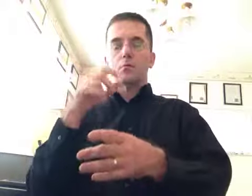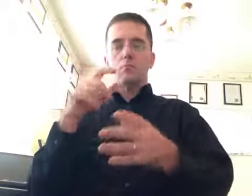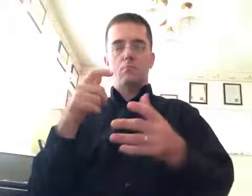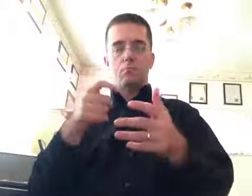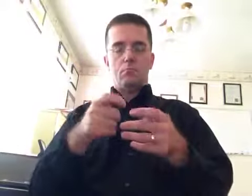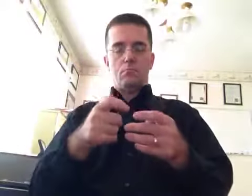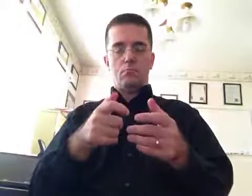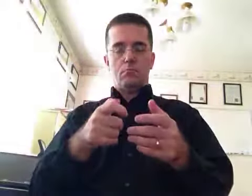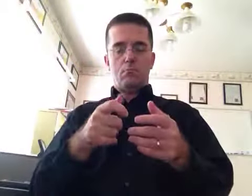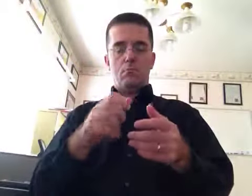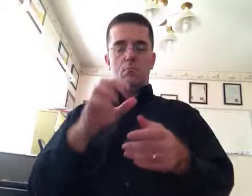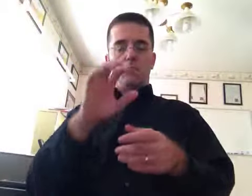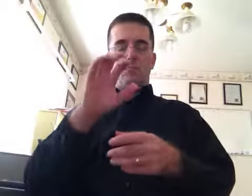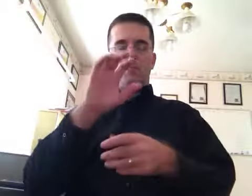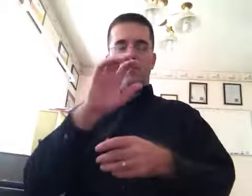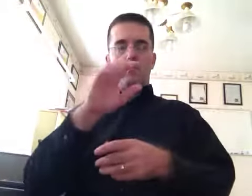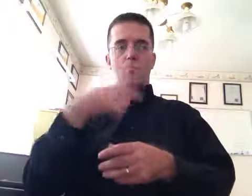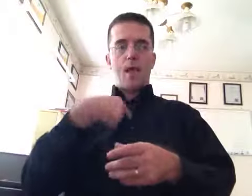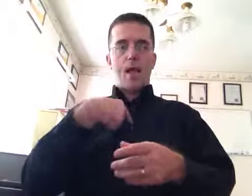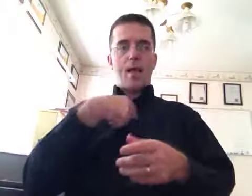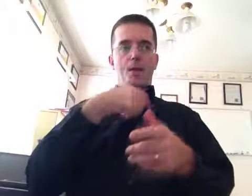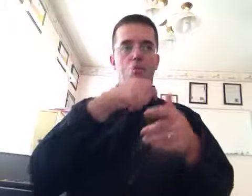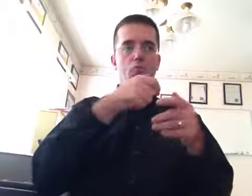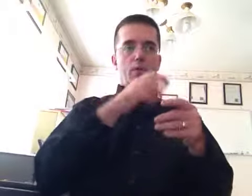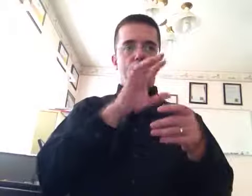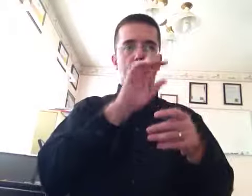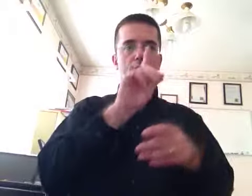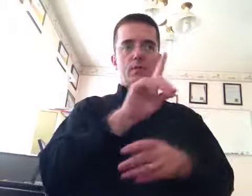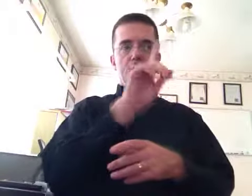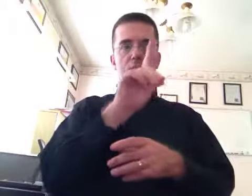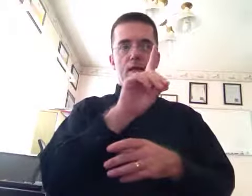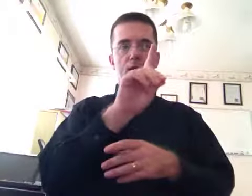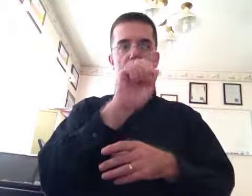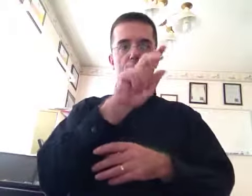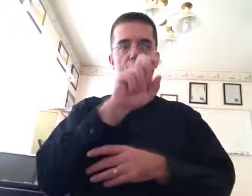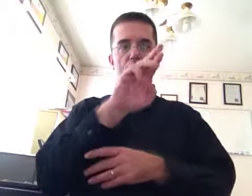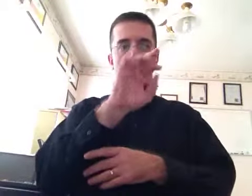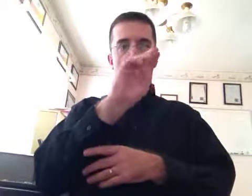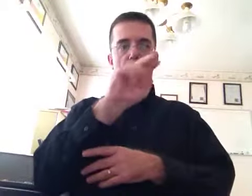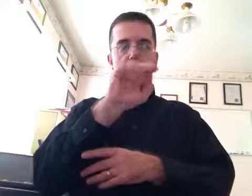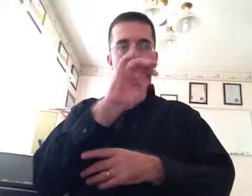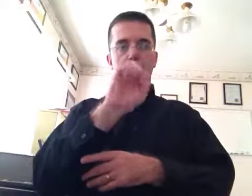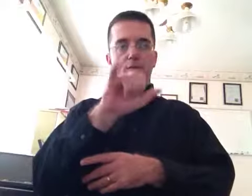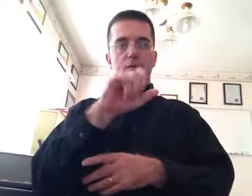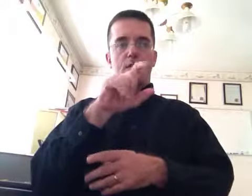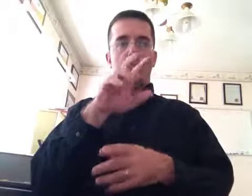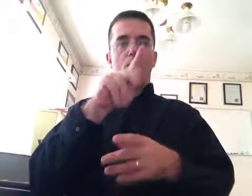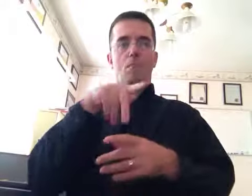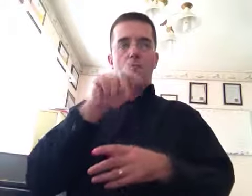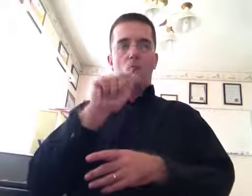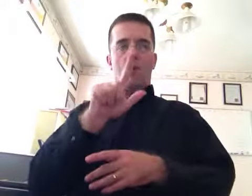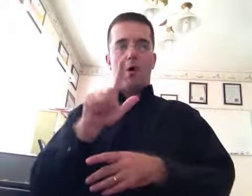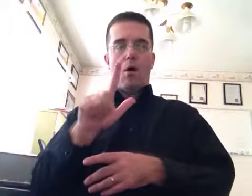that tweets for the show. I'm the twit that tweets at Dave Ramsey. Paul says, what's the best advice I can give my